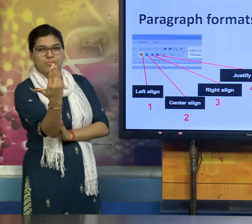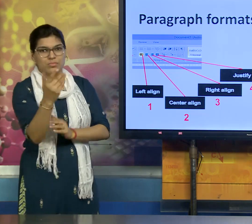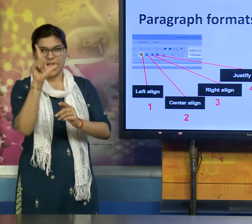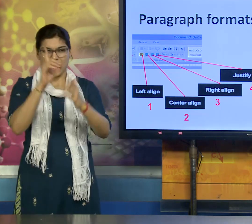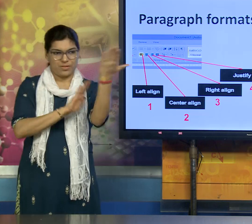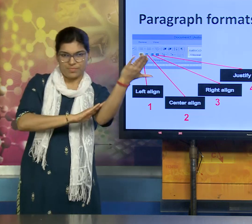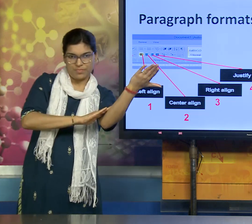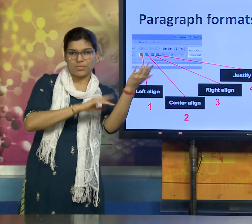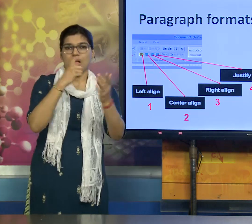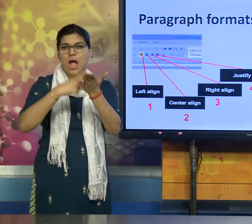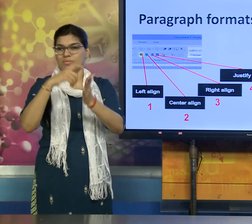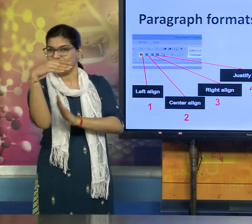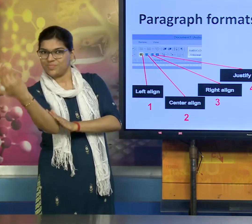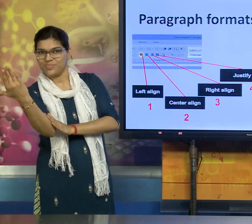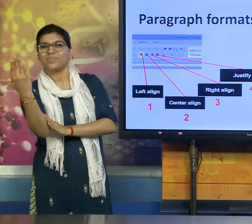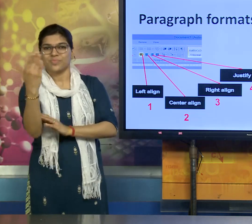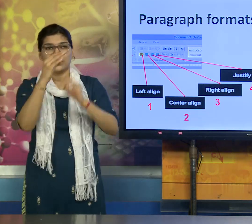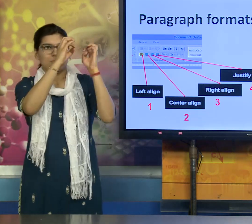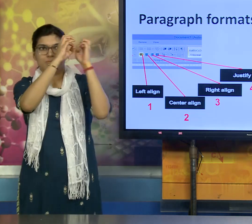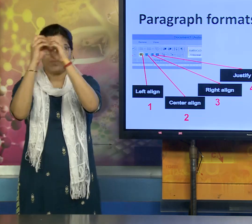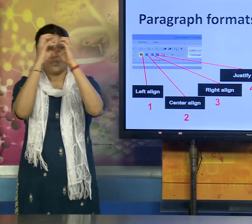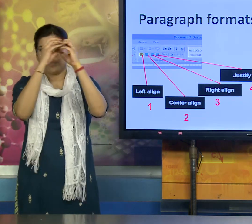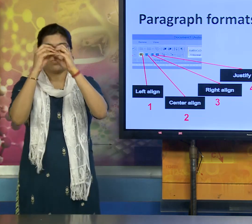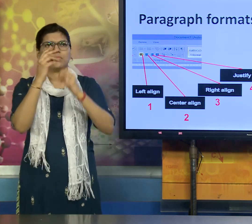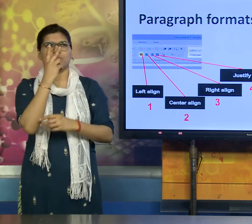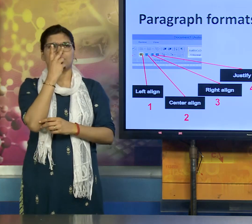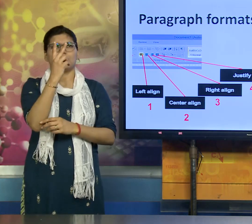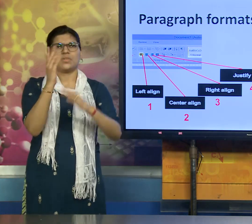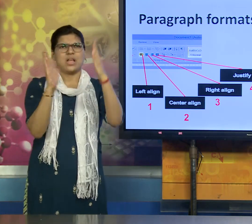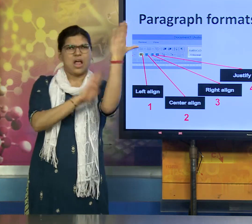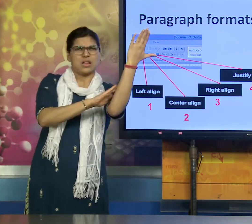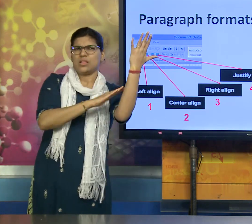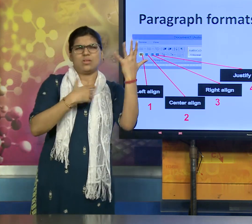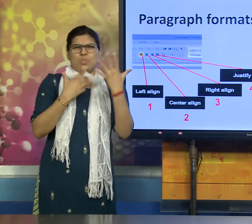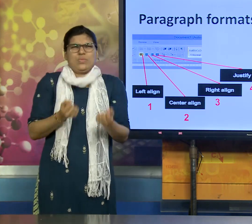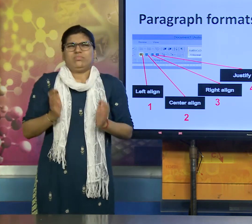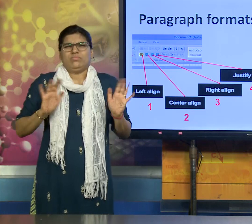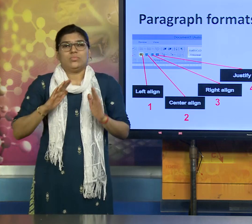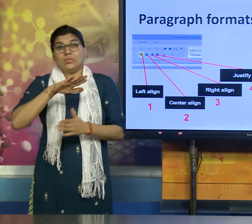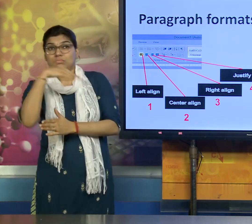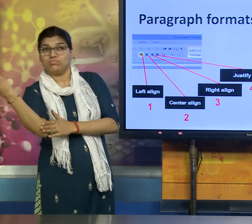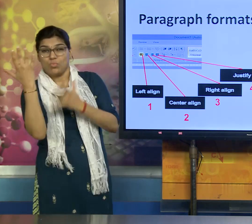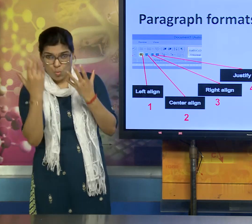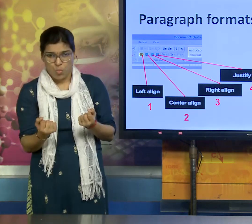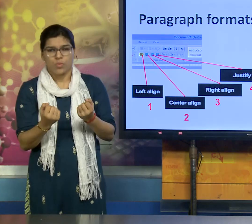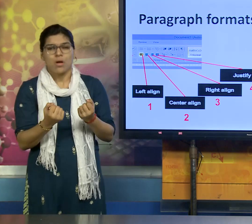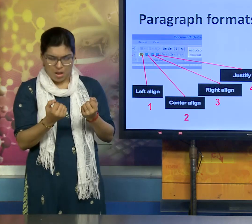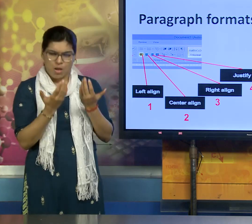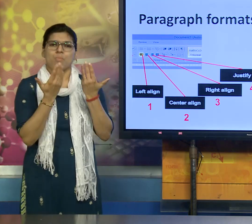Similarly, firstly we have read about left align. Now we are going to